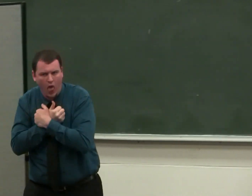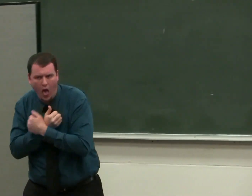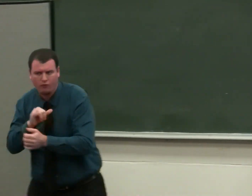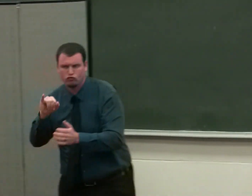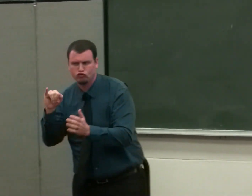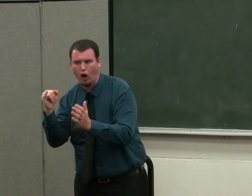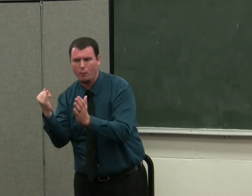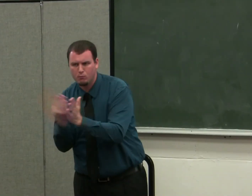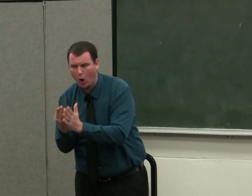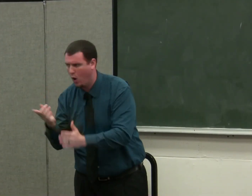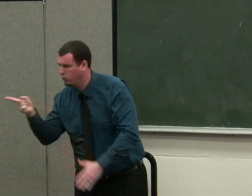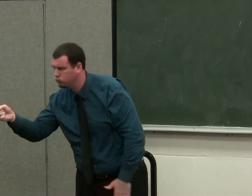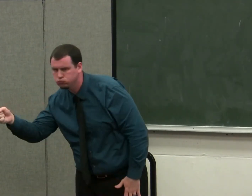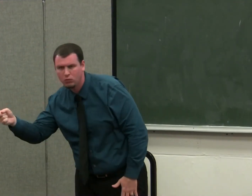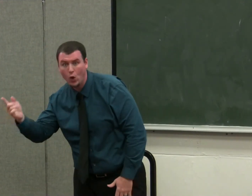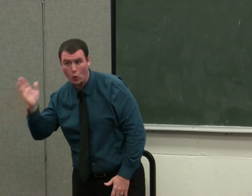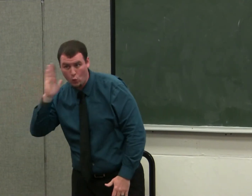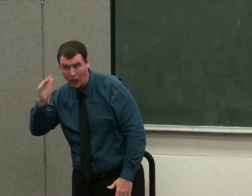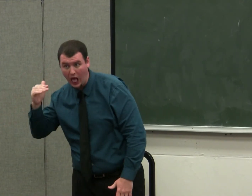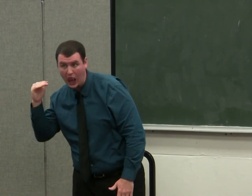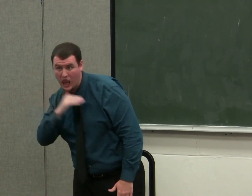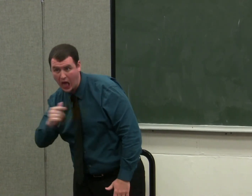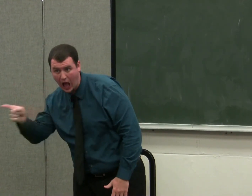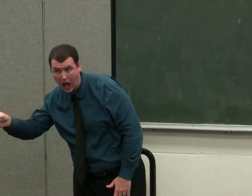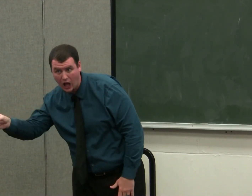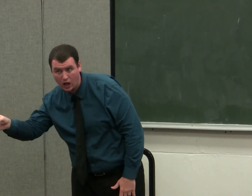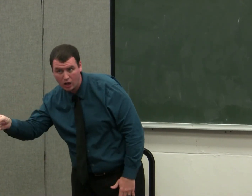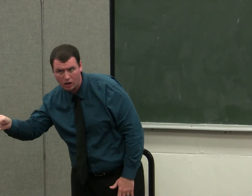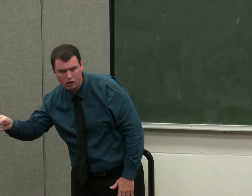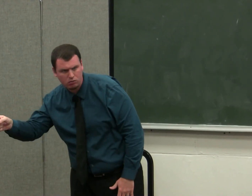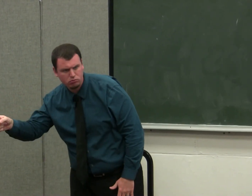really love John Baum here, would I lie to him?